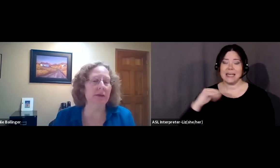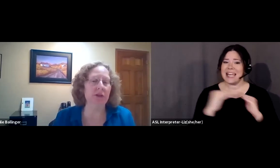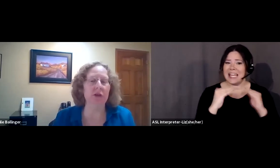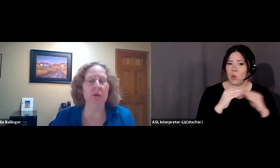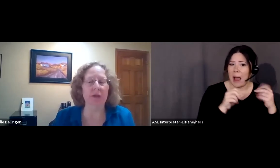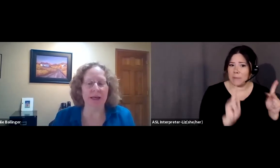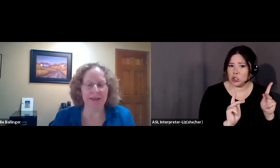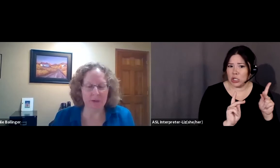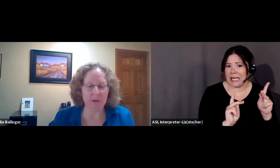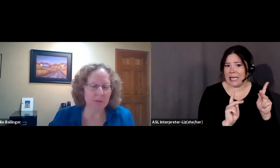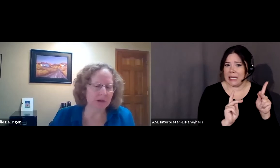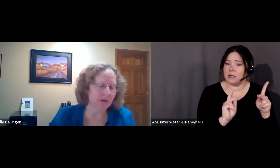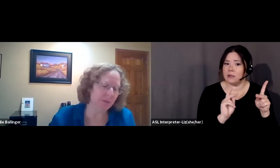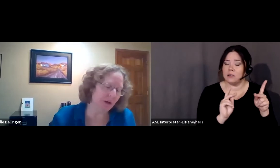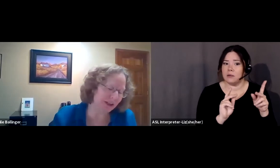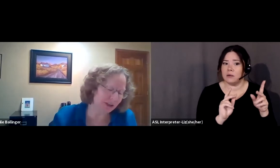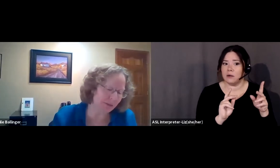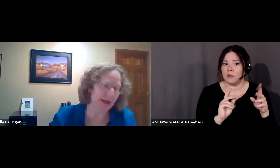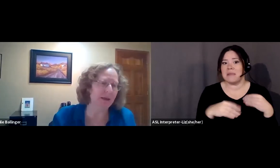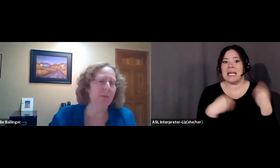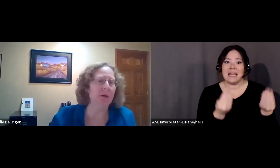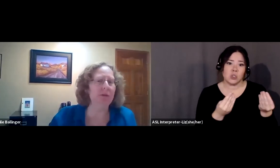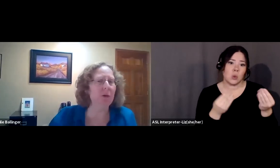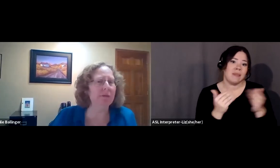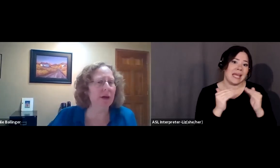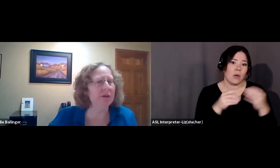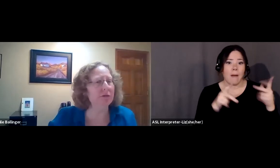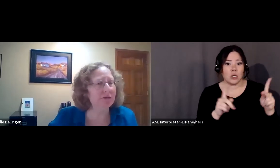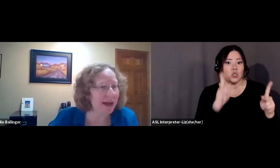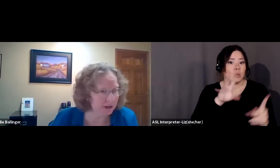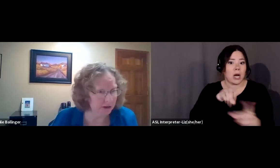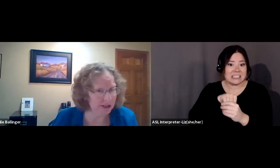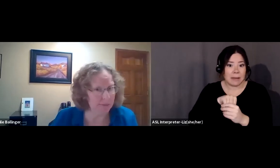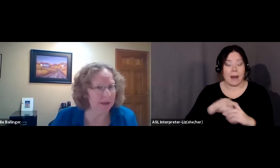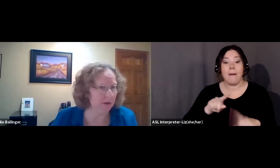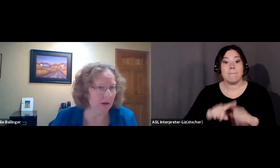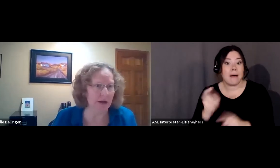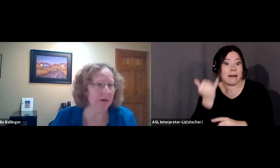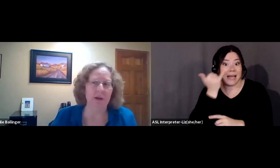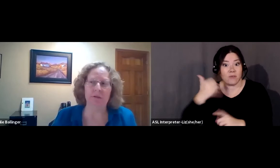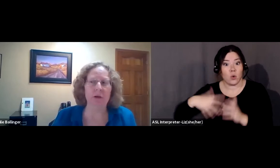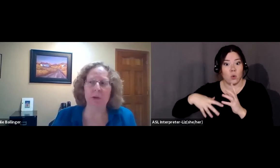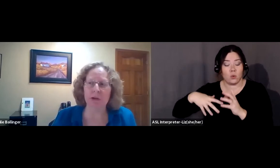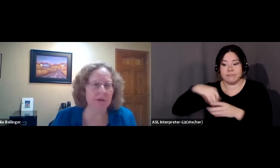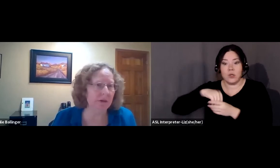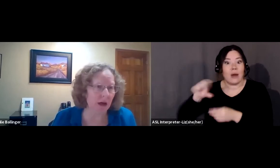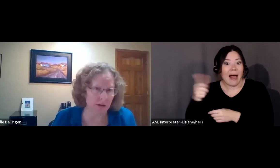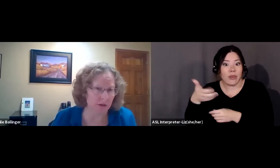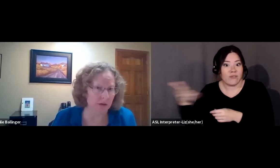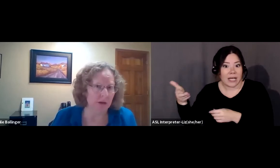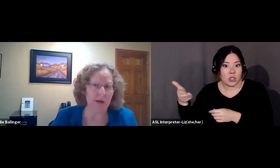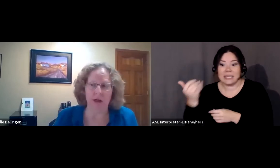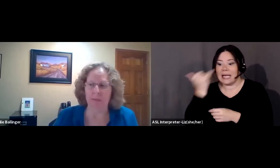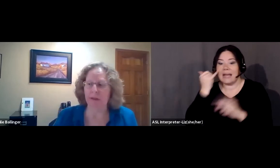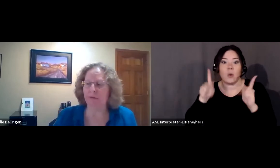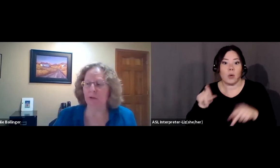opportunity gives you that equal opportunity to participate, but if you have other factors happening in your life, if you're a person of